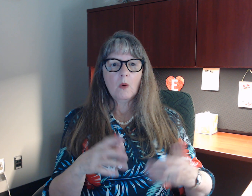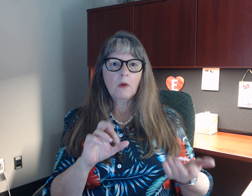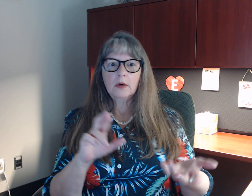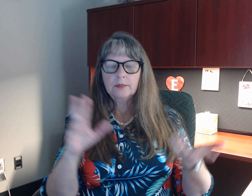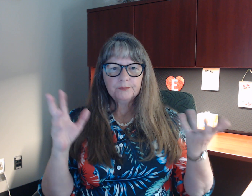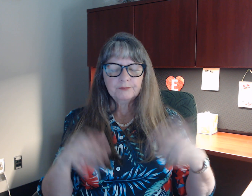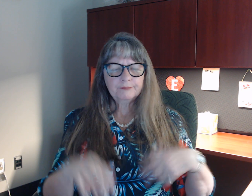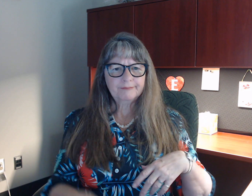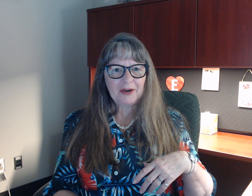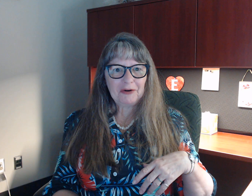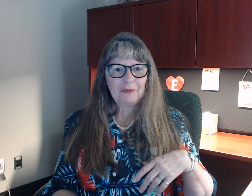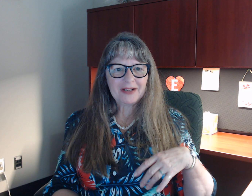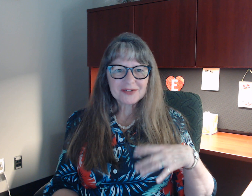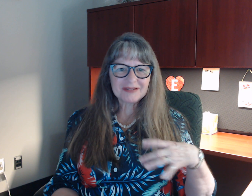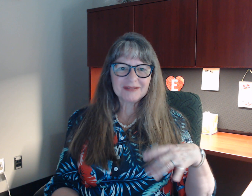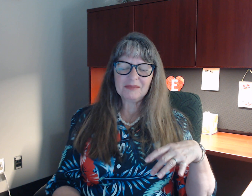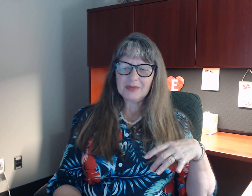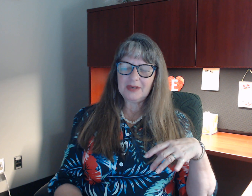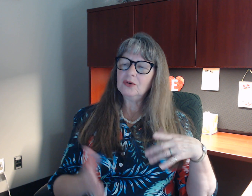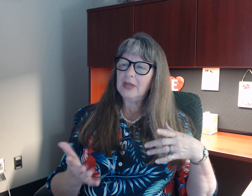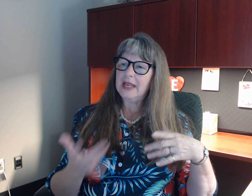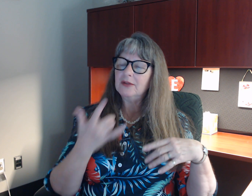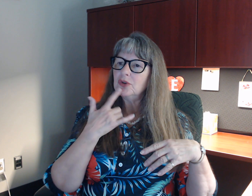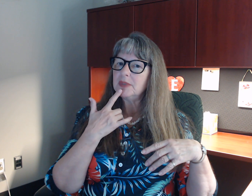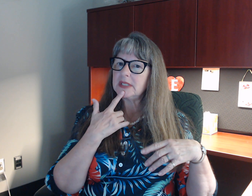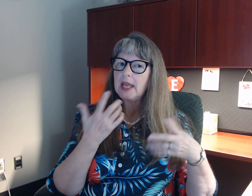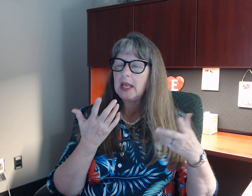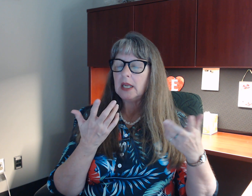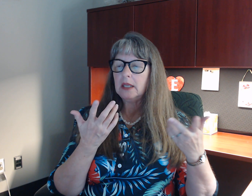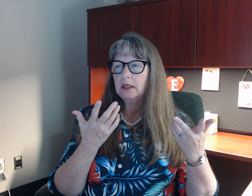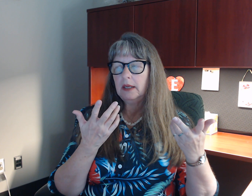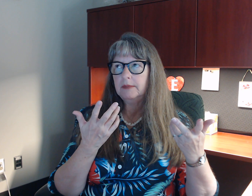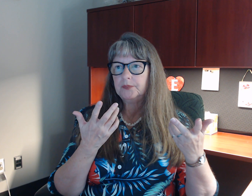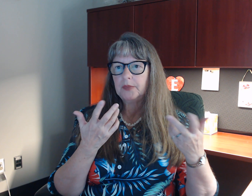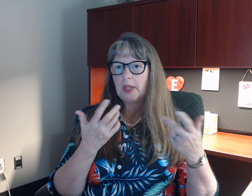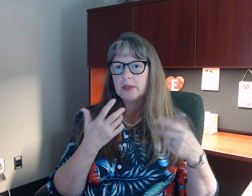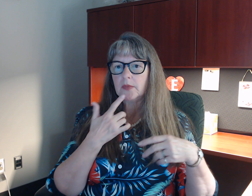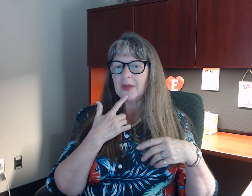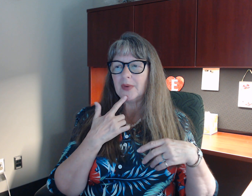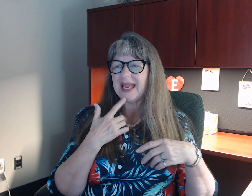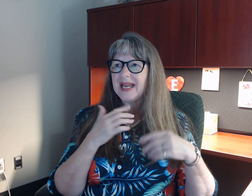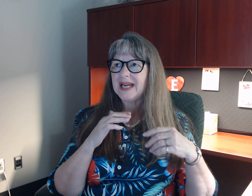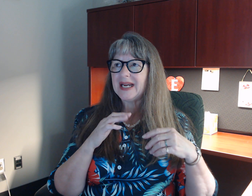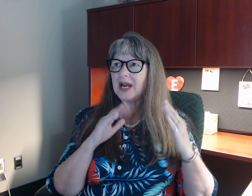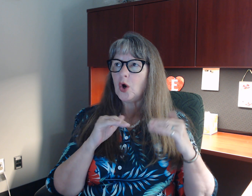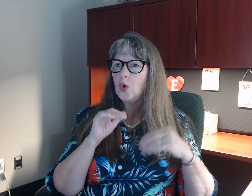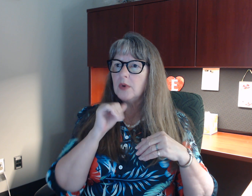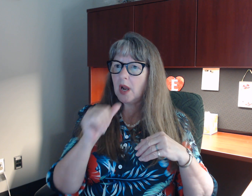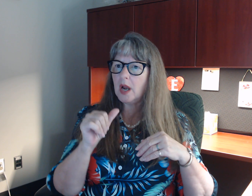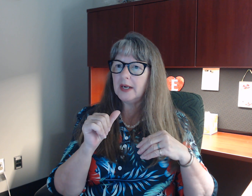or I don't know what else. And you would say, and so they come, yeah, I hope not. It's